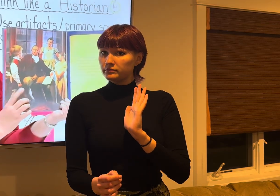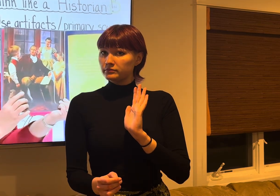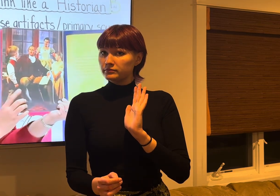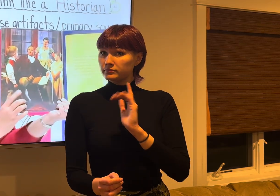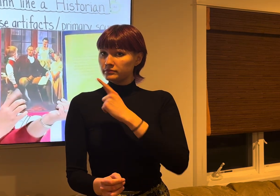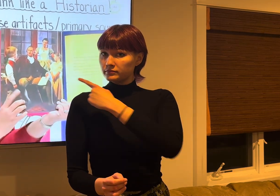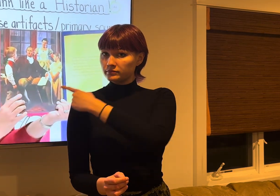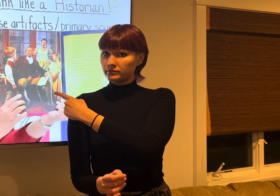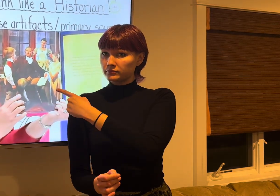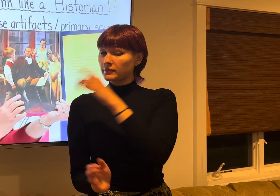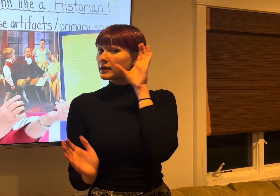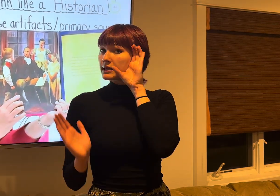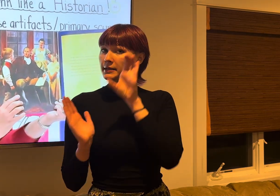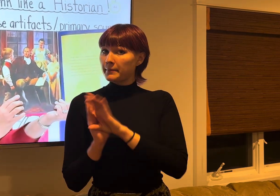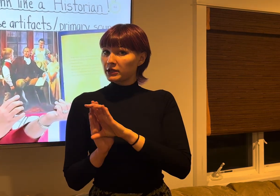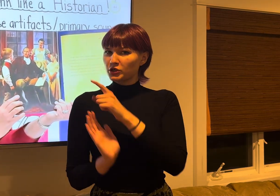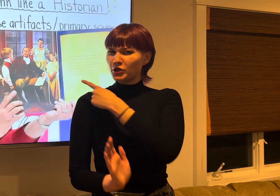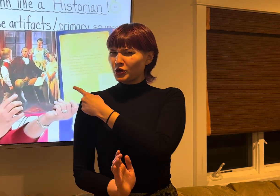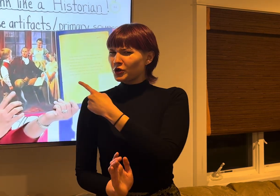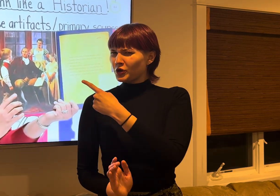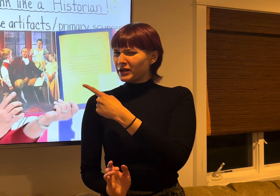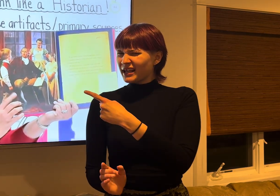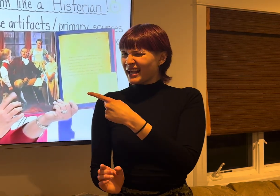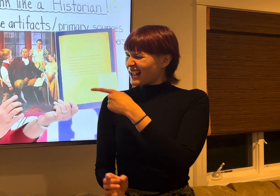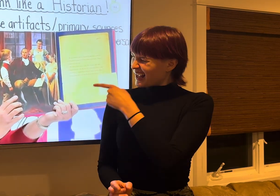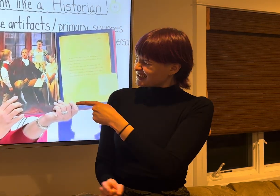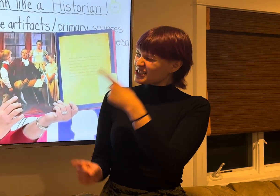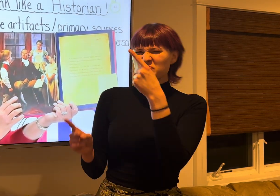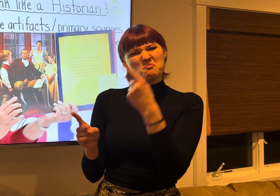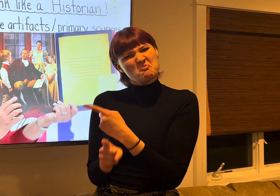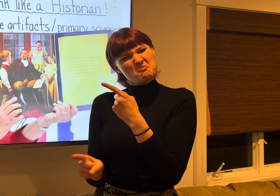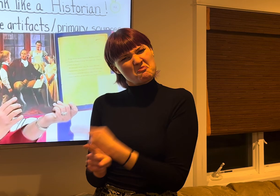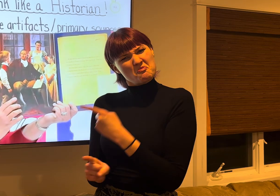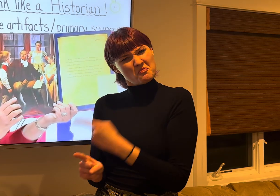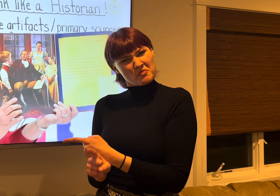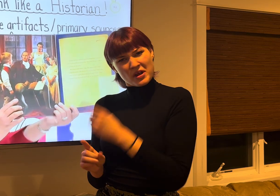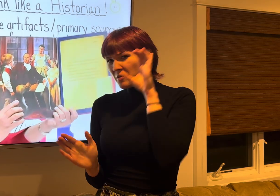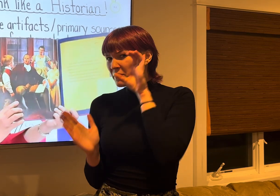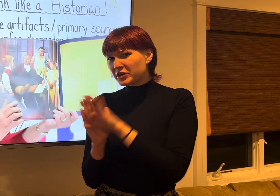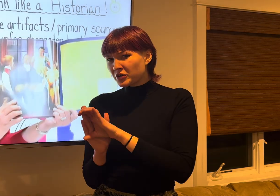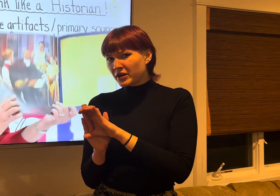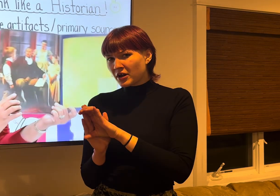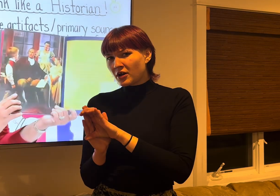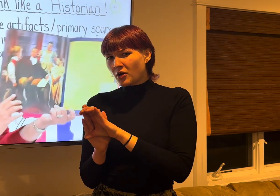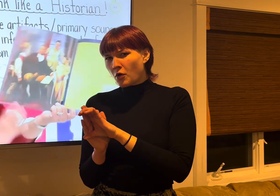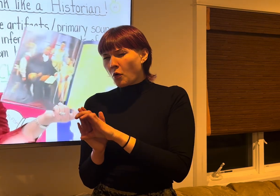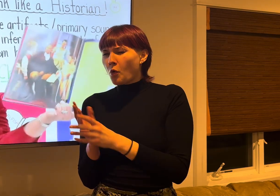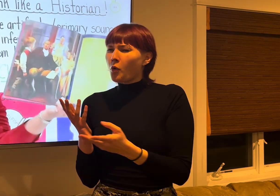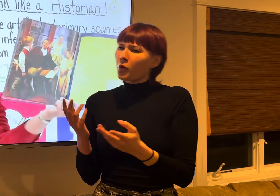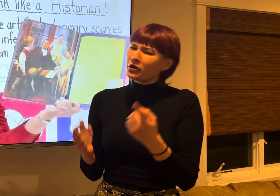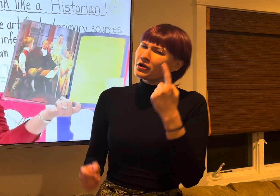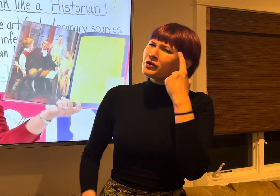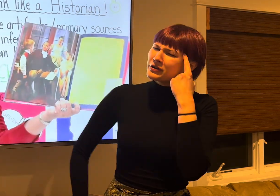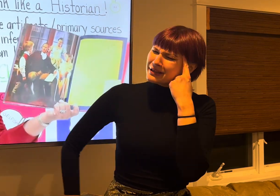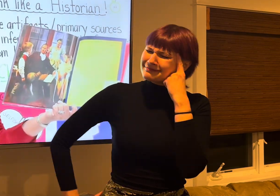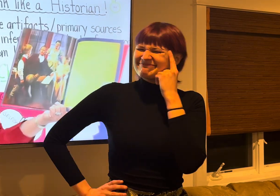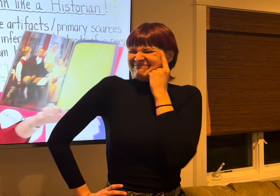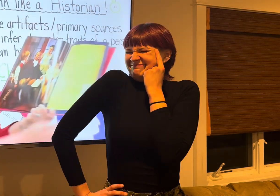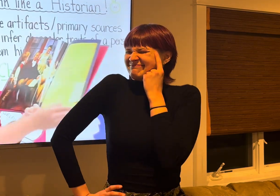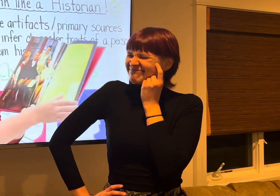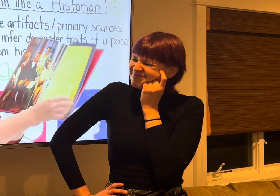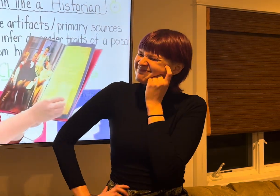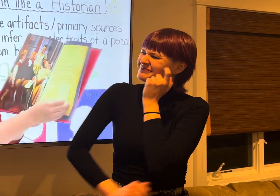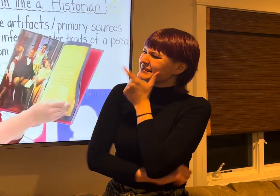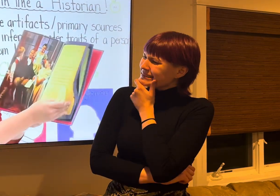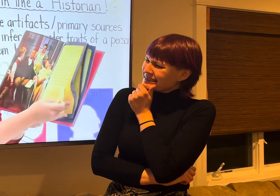Do you think this is very accurate? Or is it hard for us to know? It's hard for us to know. We're going to have more knowledge to